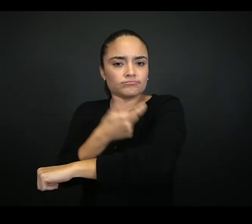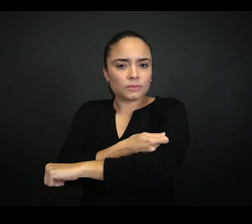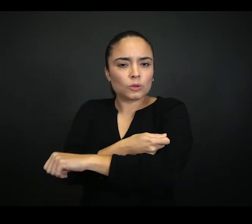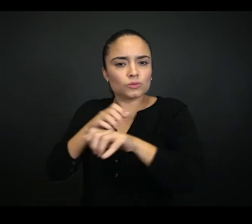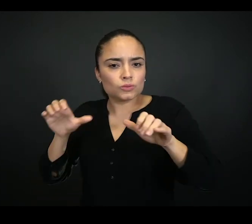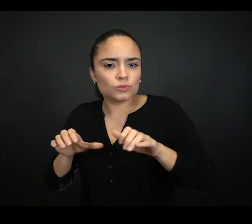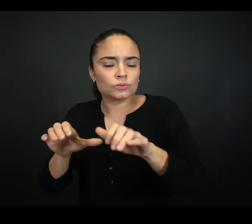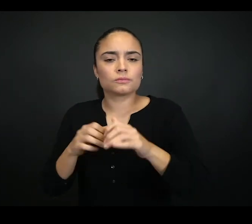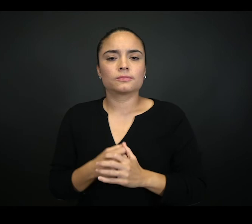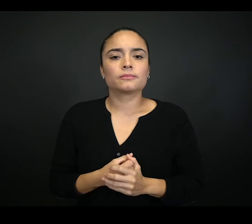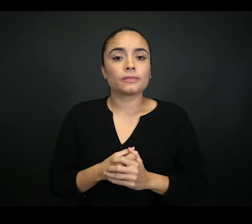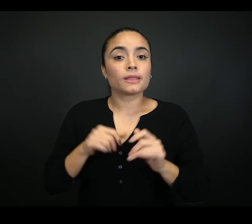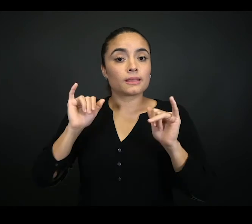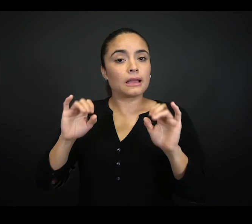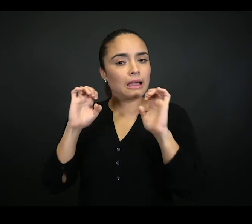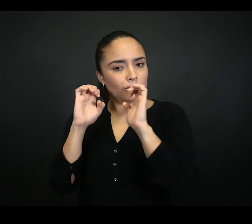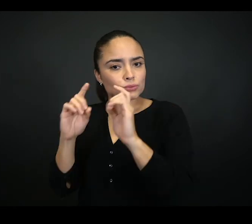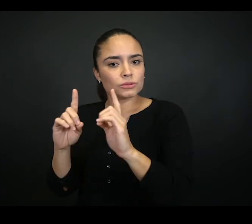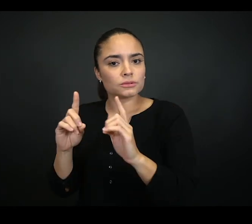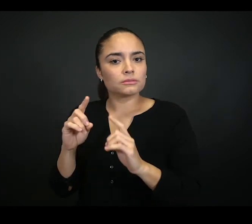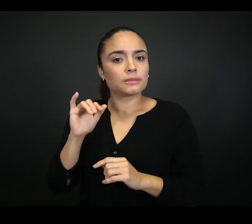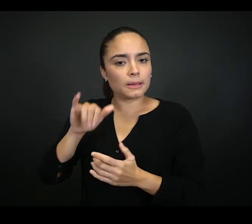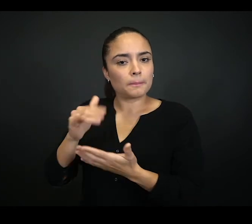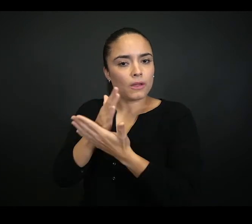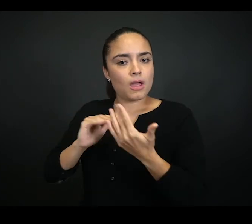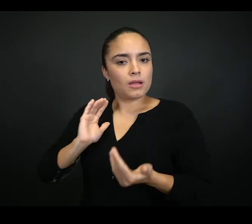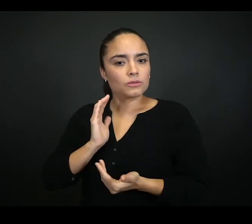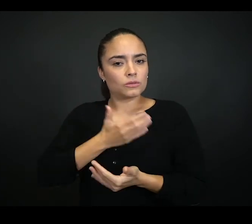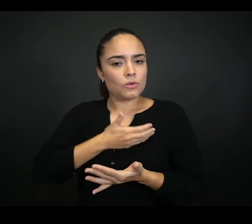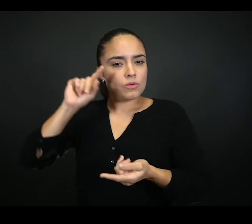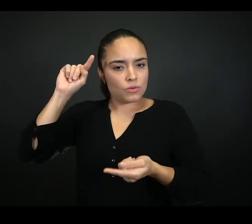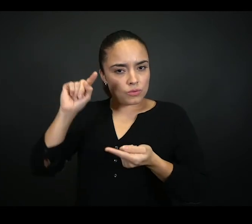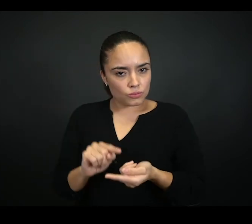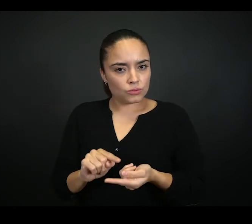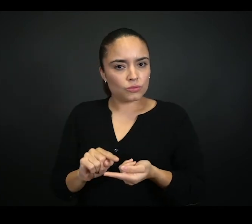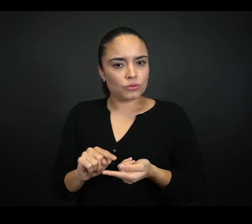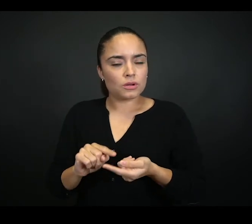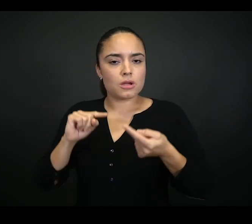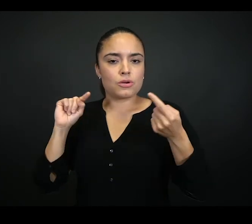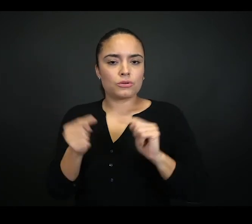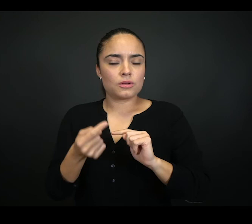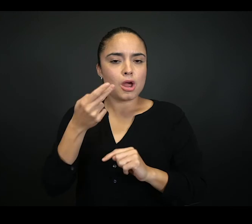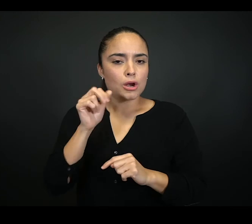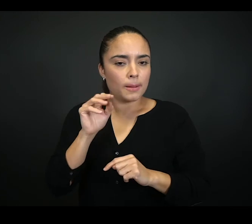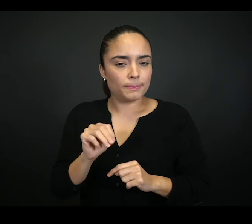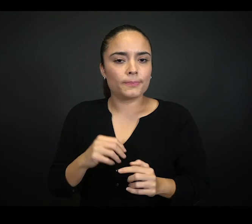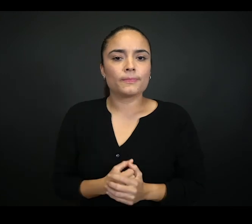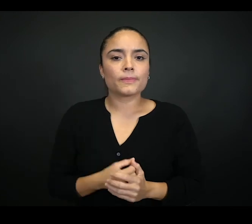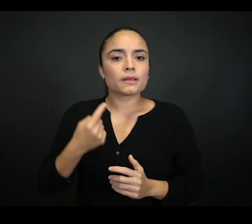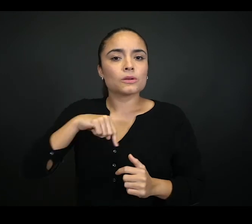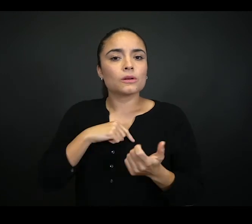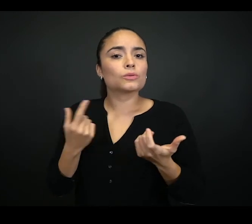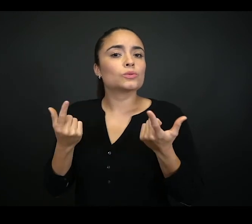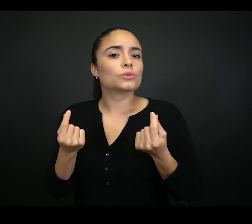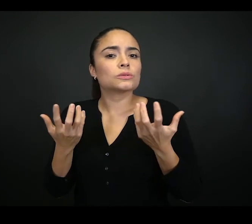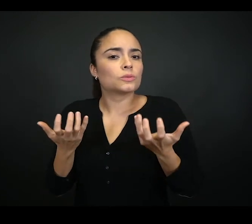that education is really a part of harm reduction. So looking at causing the least amount of